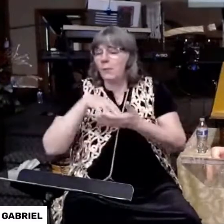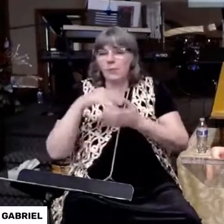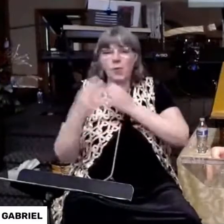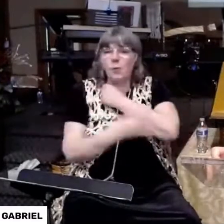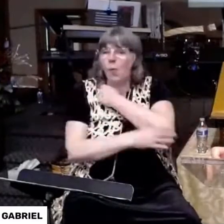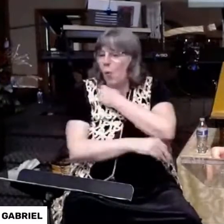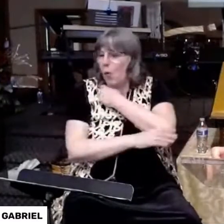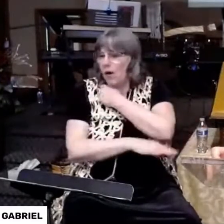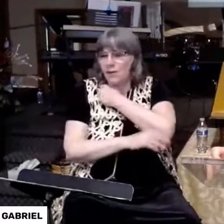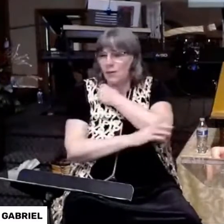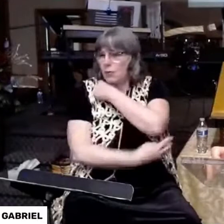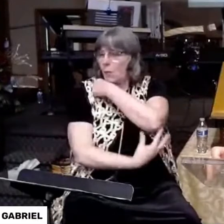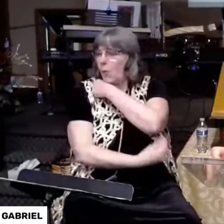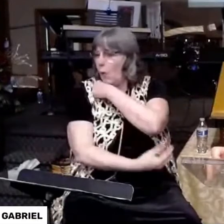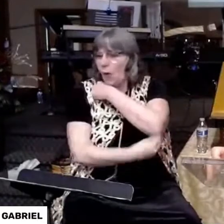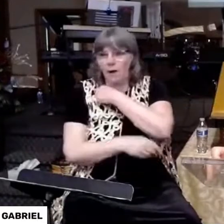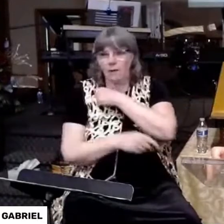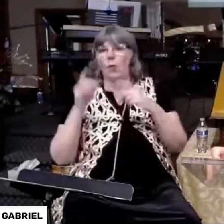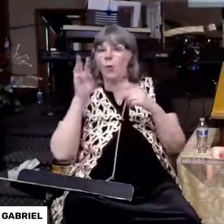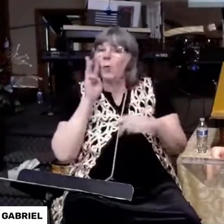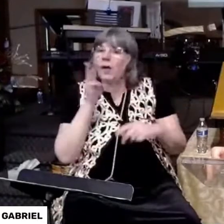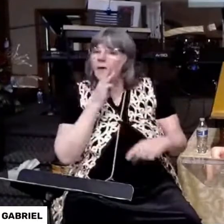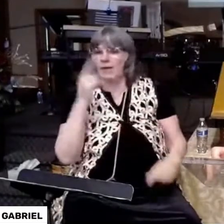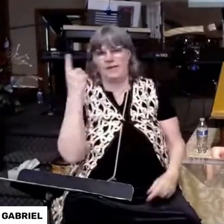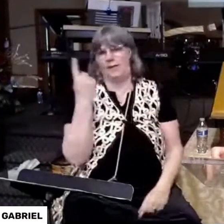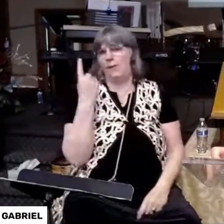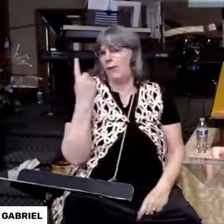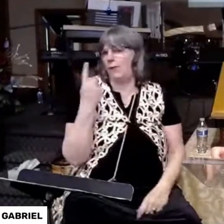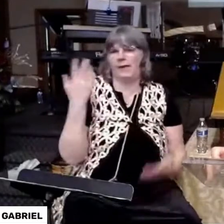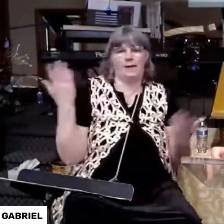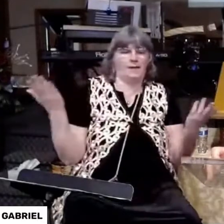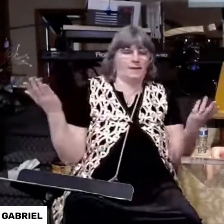orphan, the widow, the solitary,